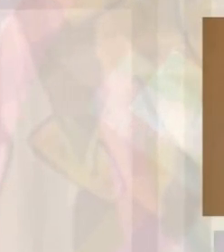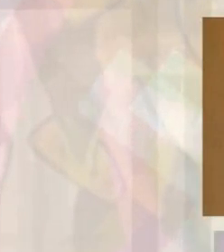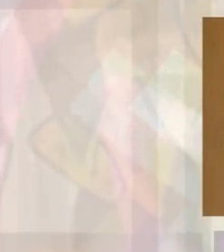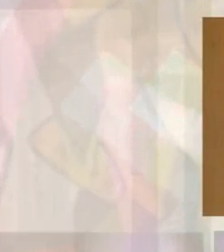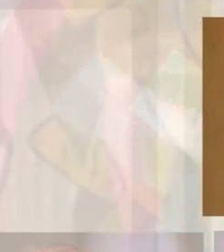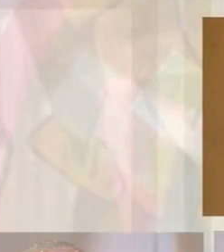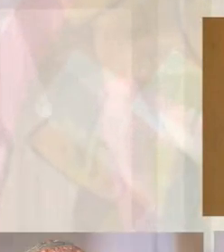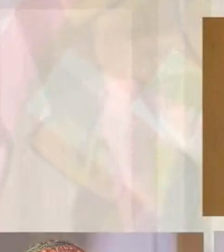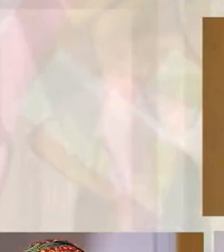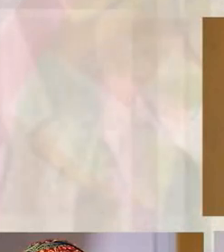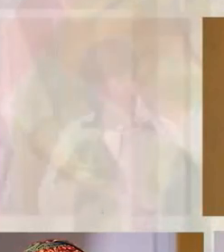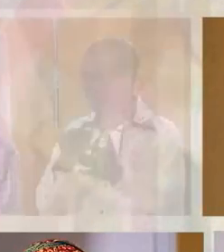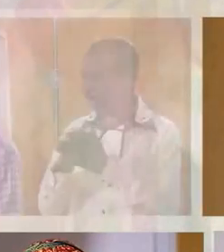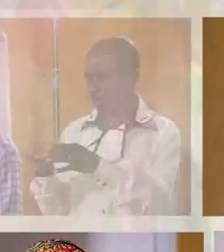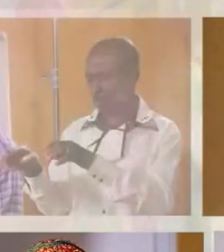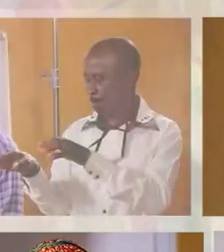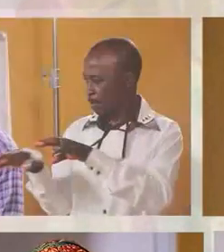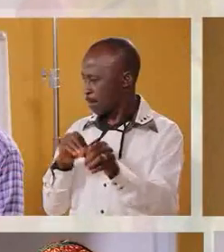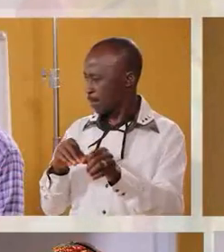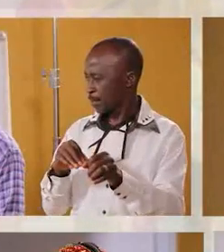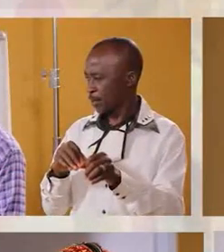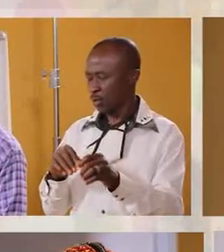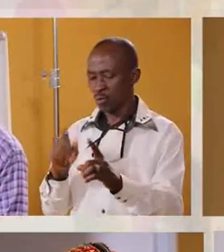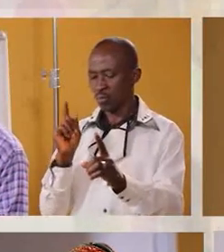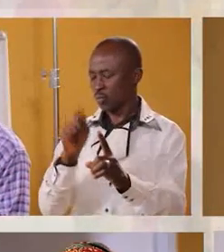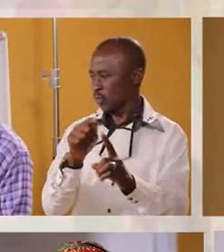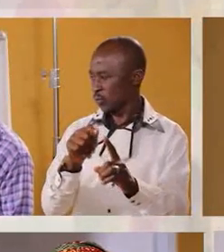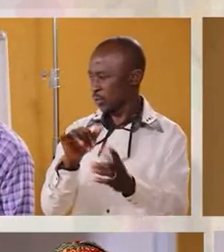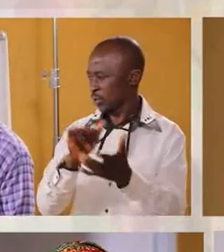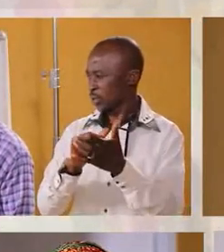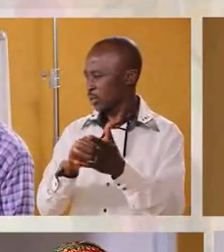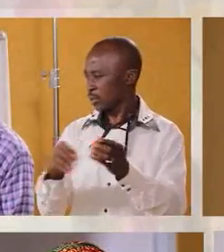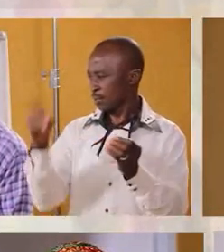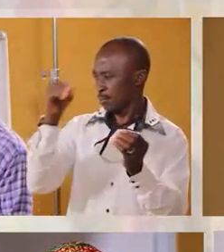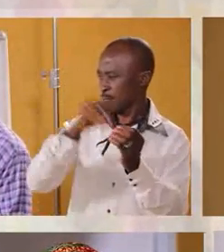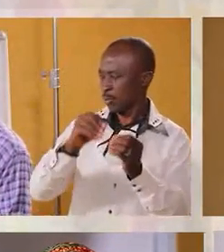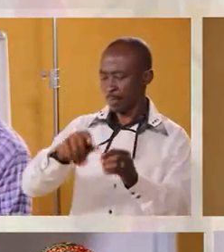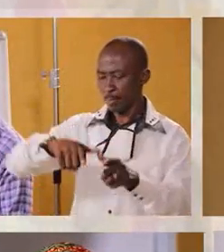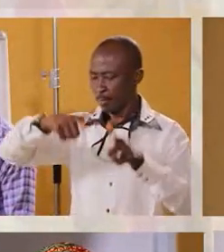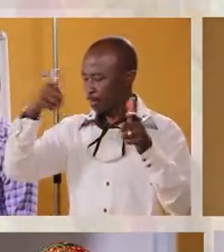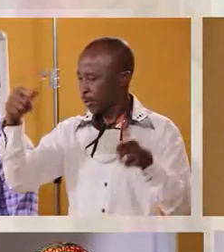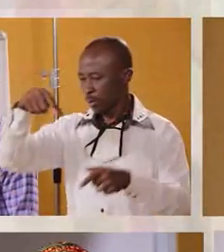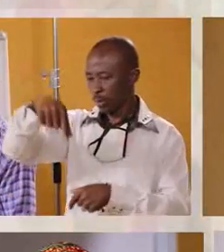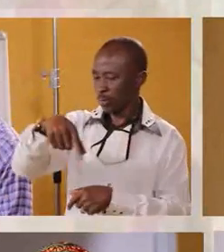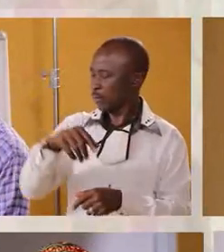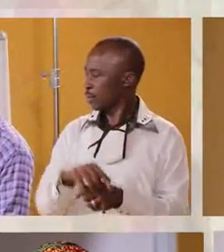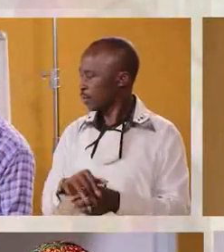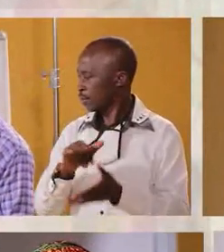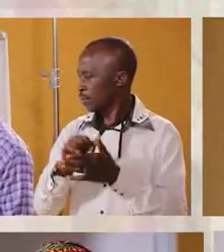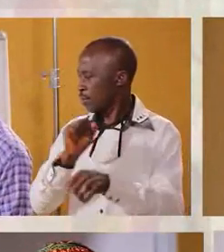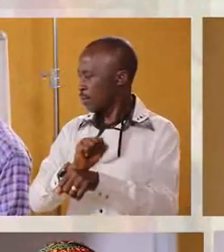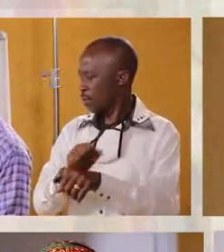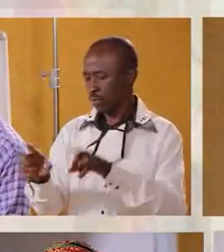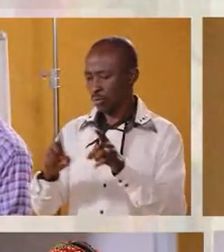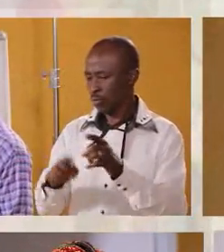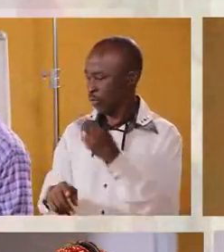proceed to the next point. Towards We should ensure us. whatever we see is clear. That means work is being